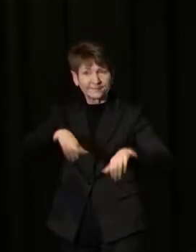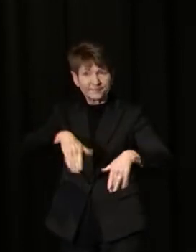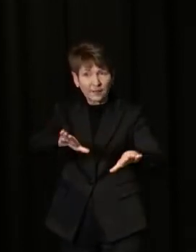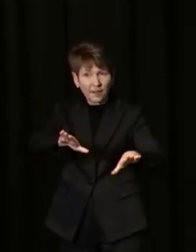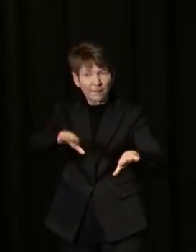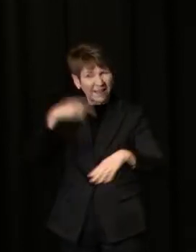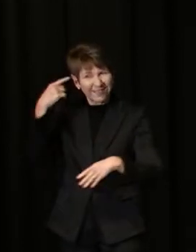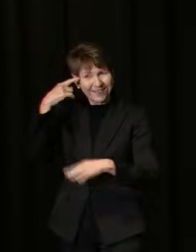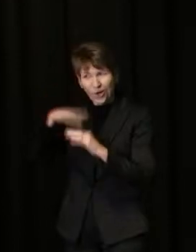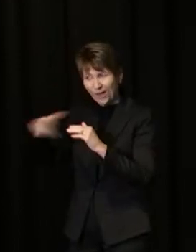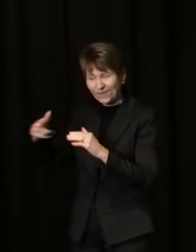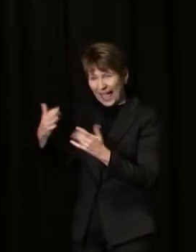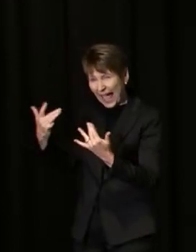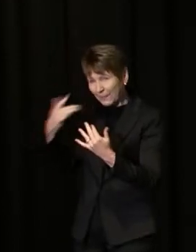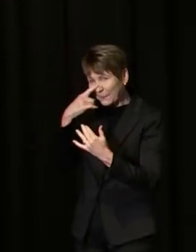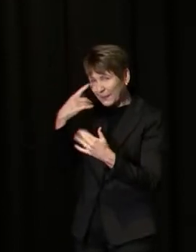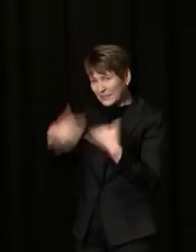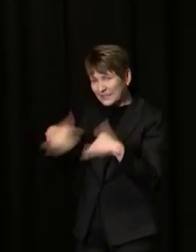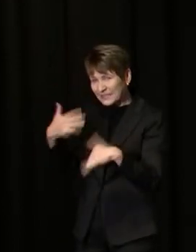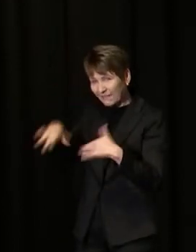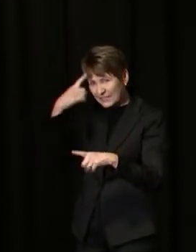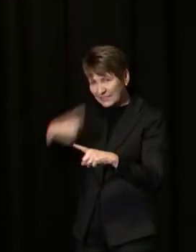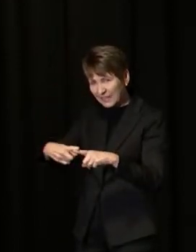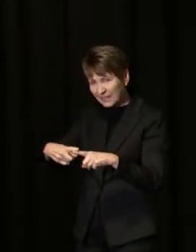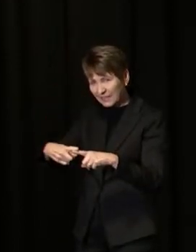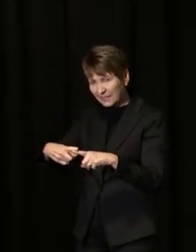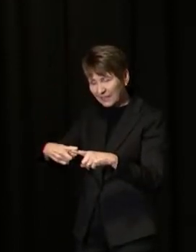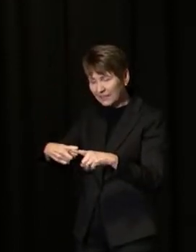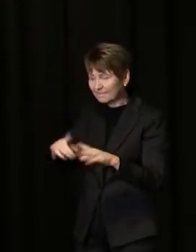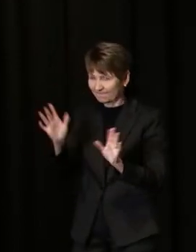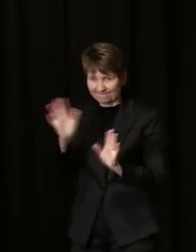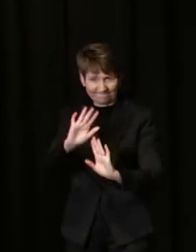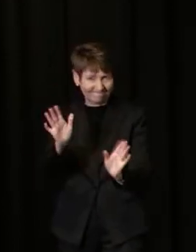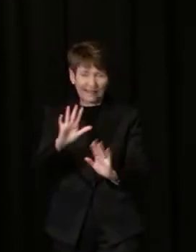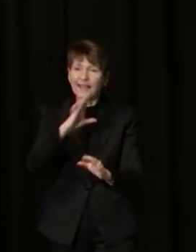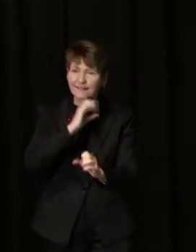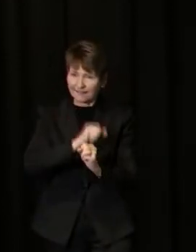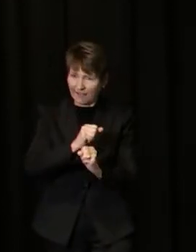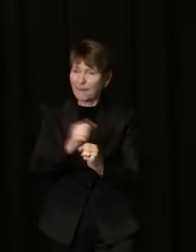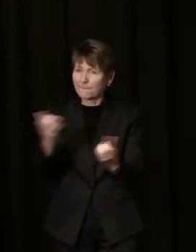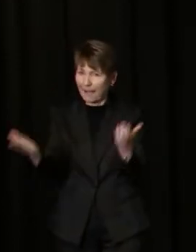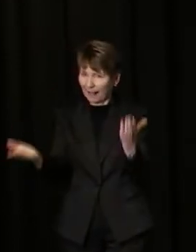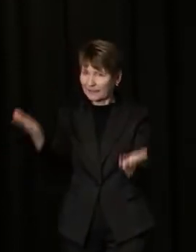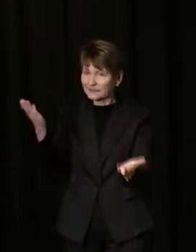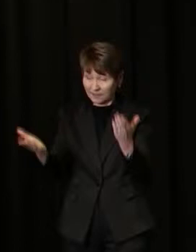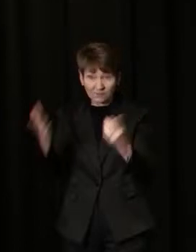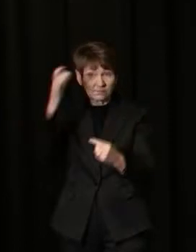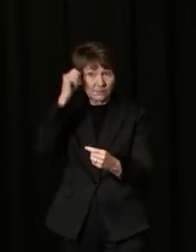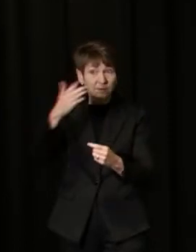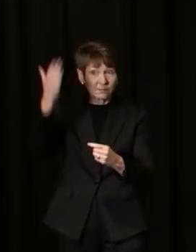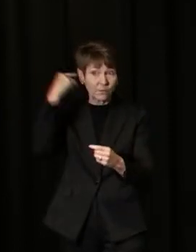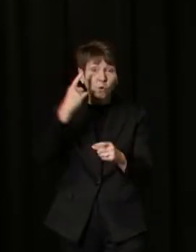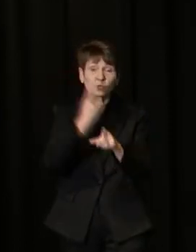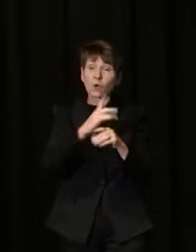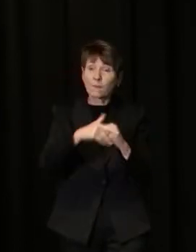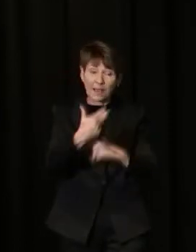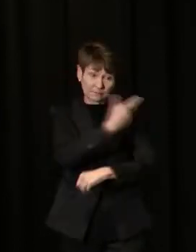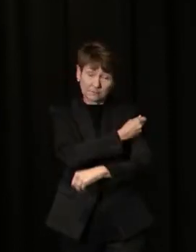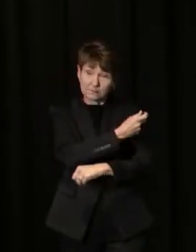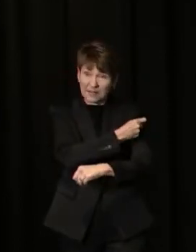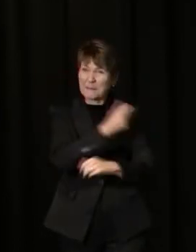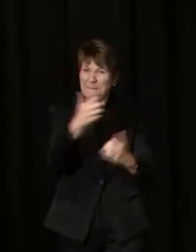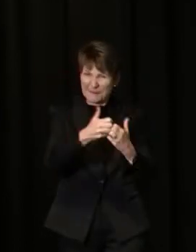have 90% of people 12 and over will have gone and got their first and their second dose. That means we have many more options. That means